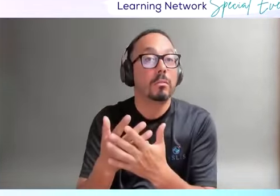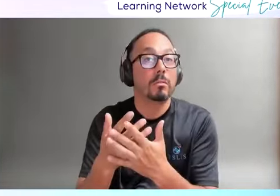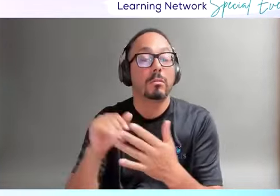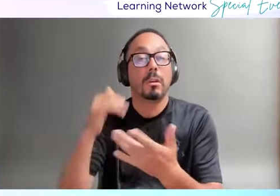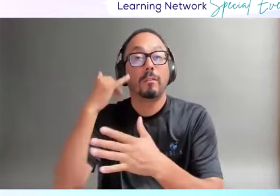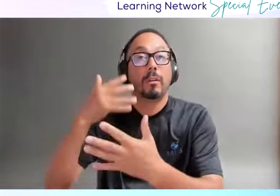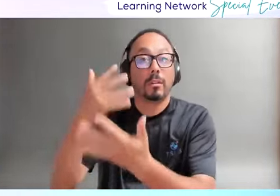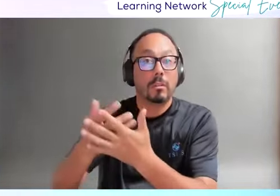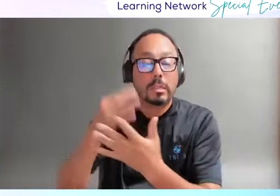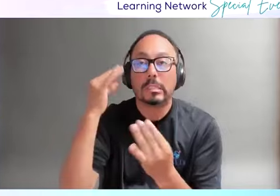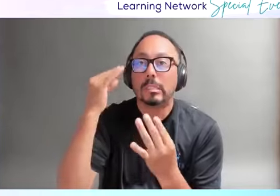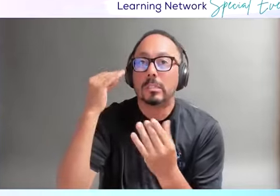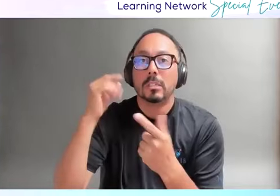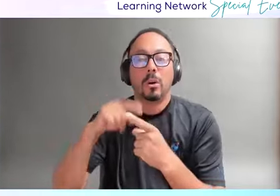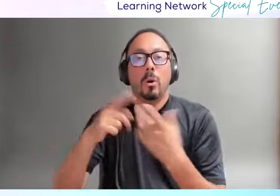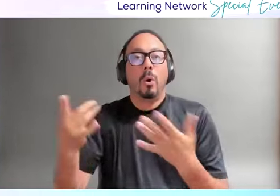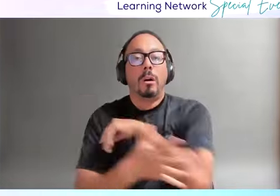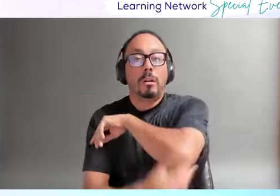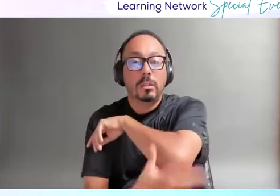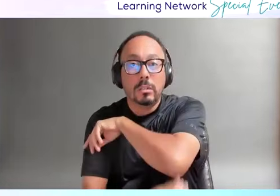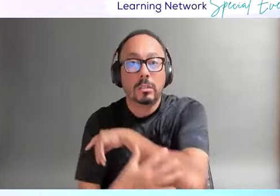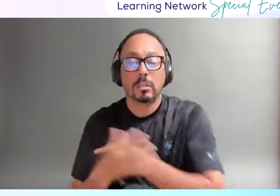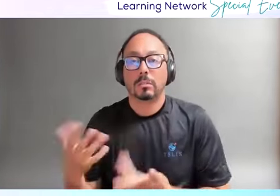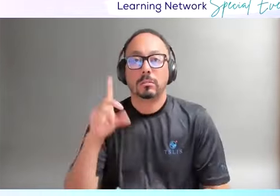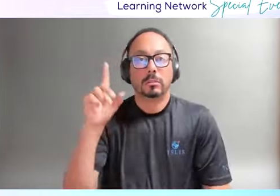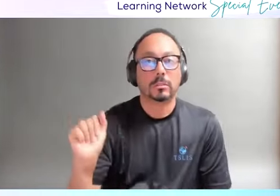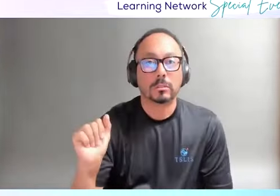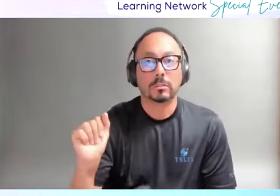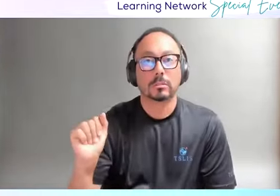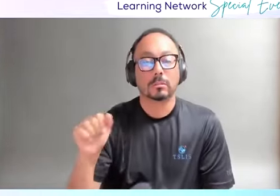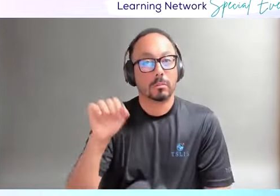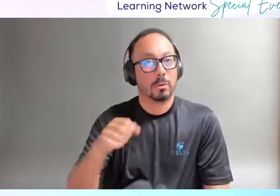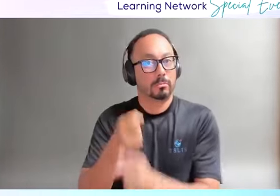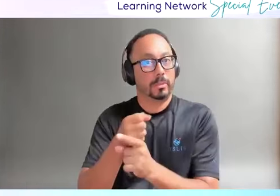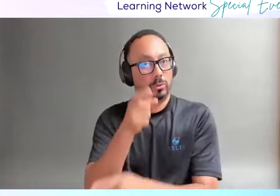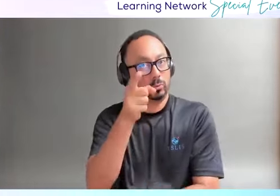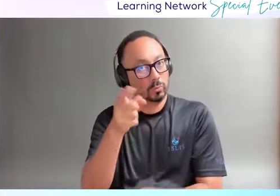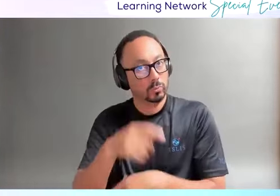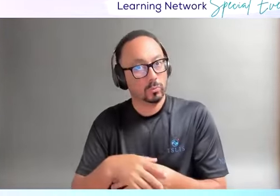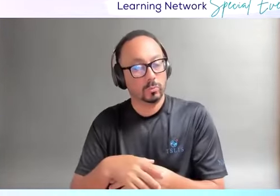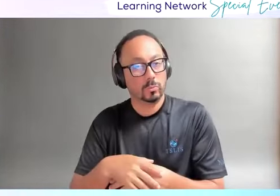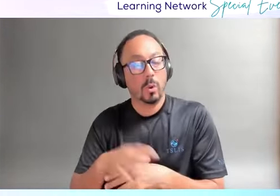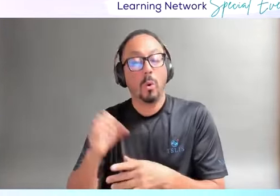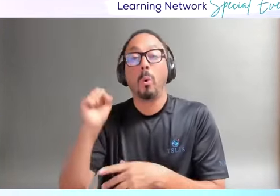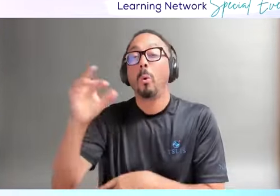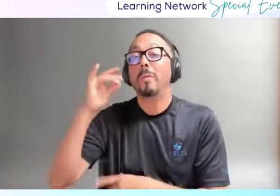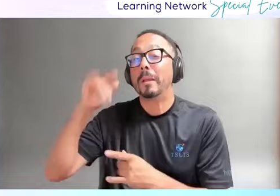about issues such as poverty or disability. Or you may be thinking about what are the systemic problems in our